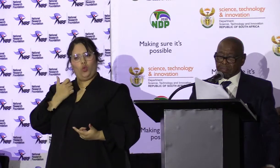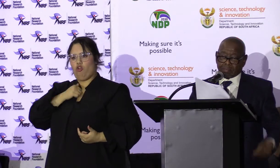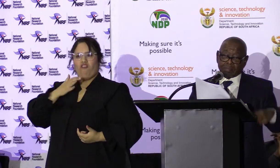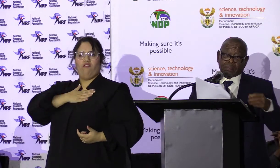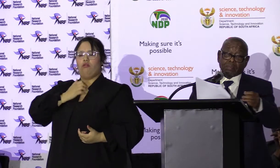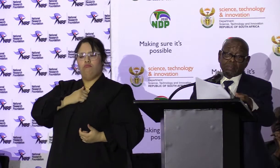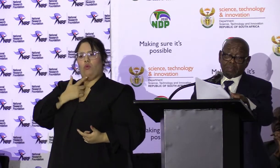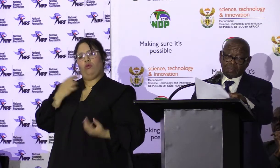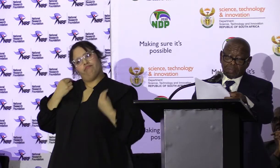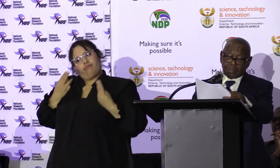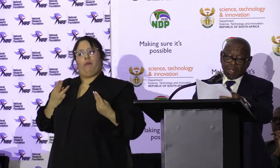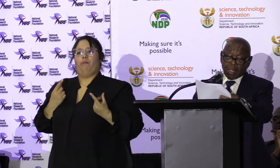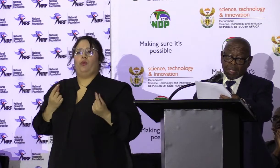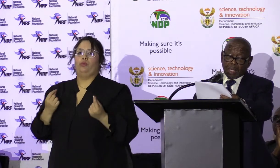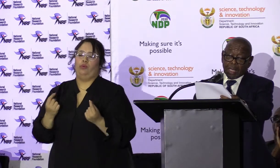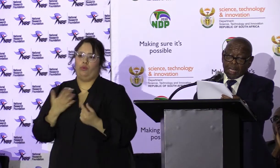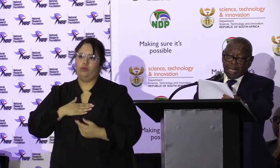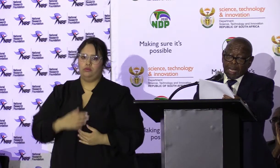that.